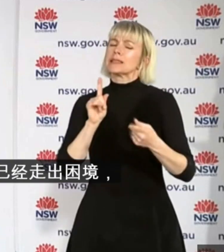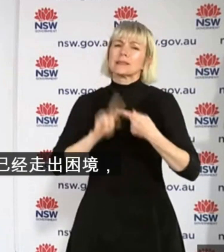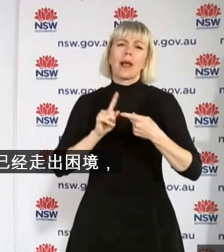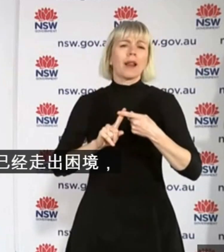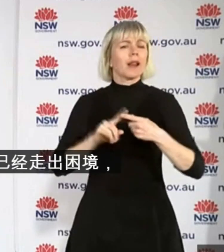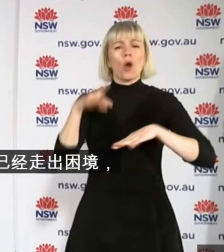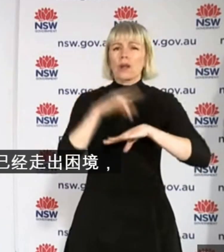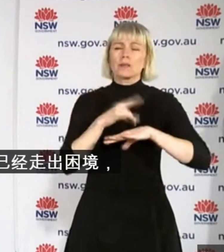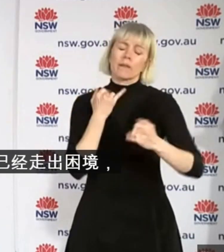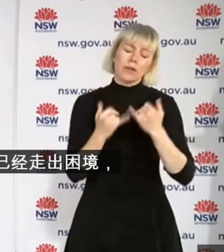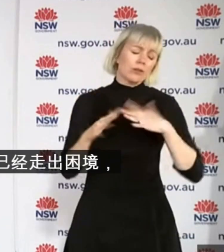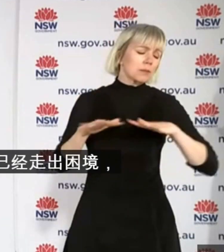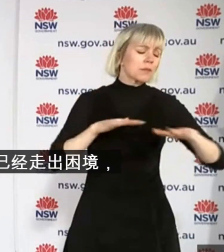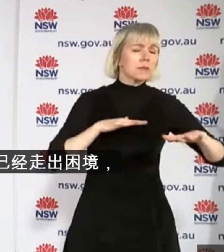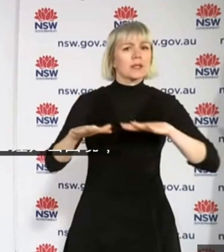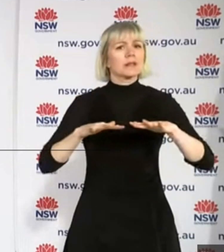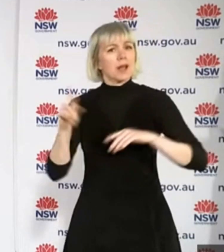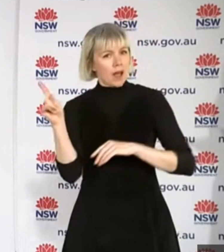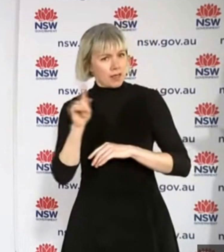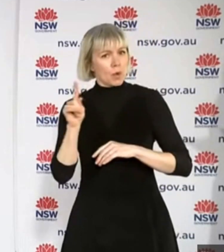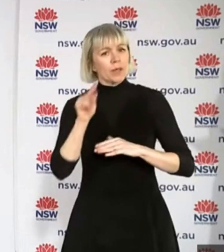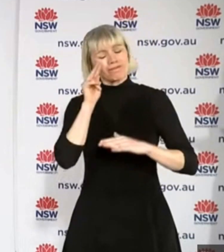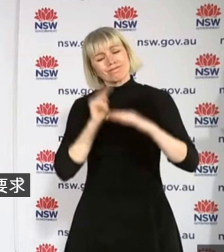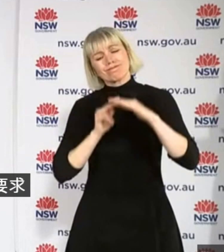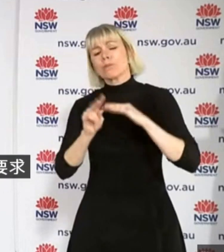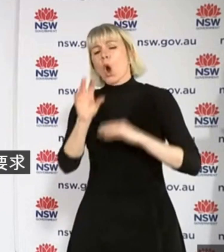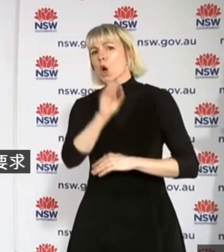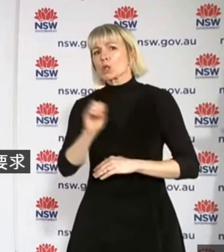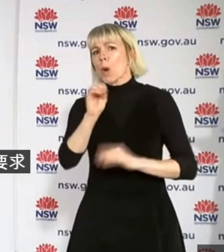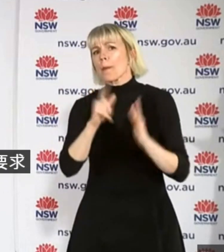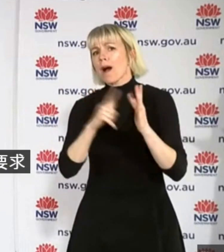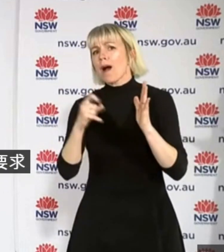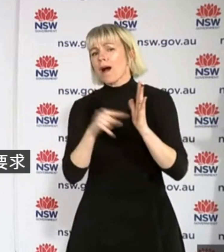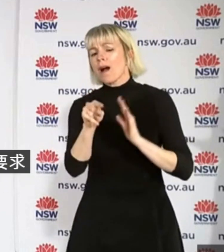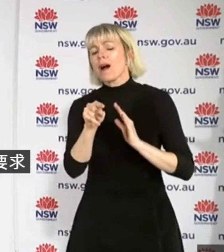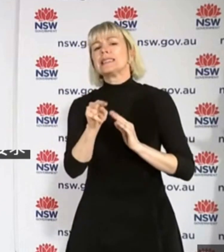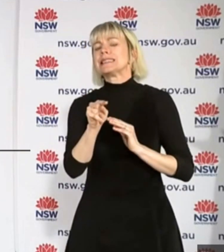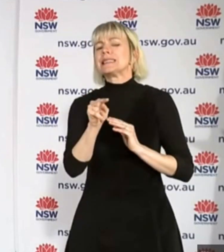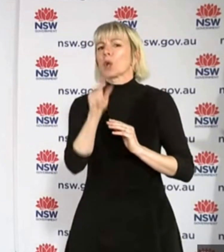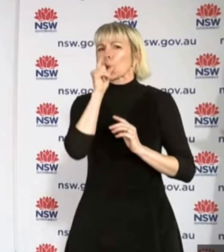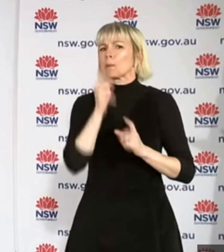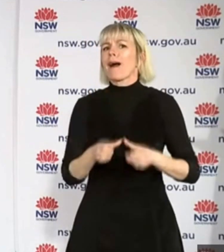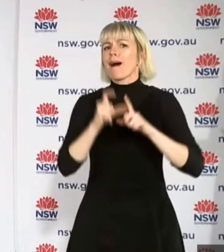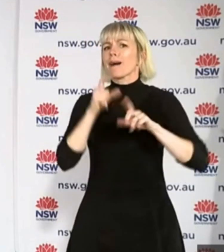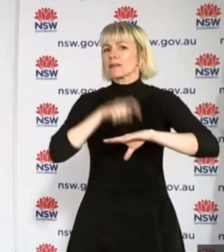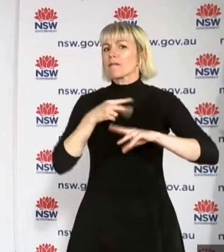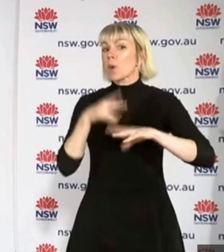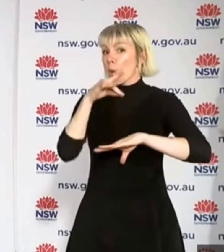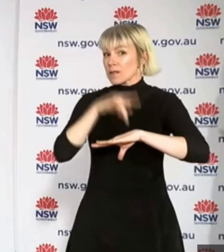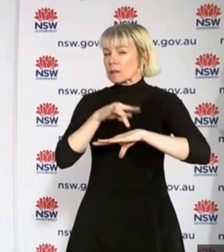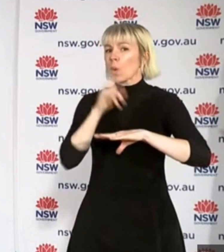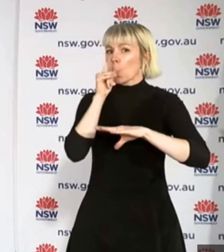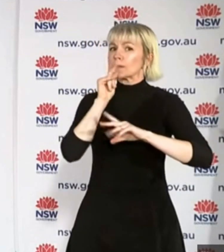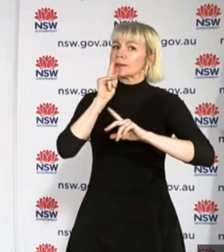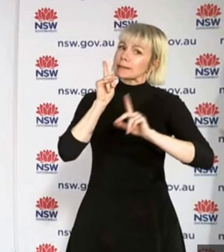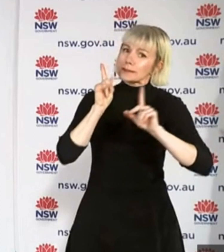Technically, we're still looking at our system being overwhelmed in October, and I just ask people to exercise caution there. We know that once we start reopening at 70%